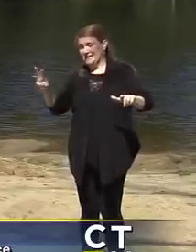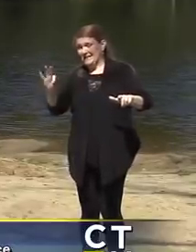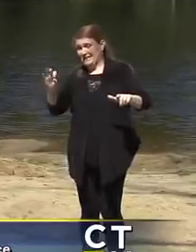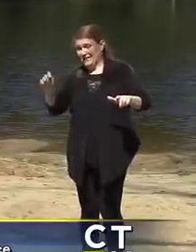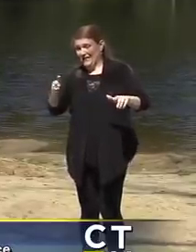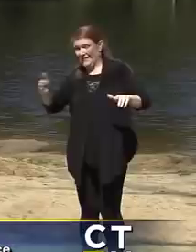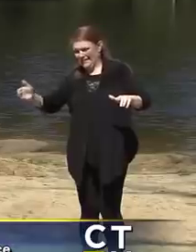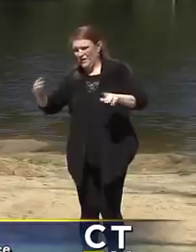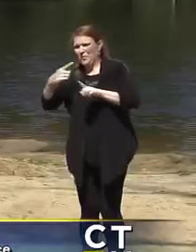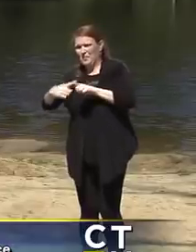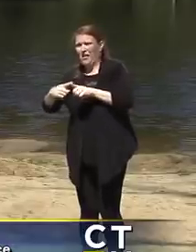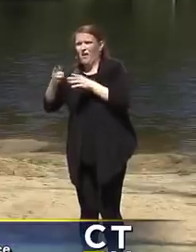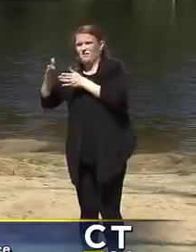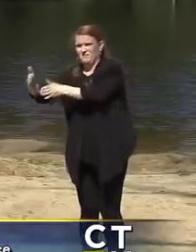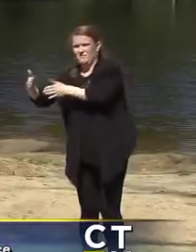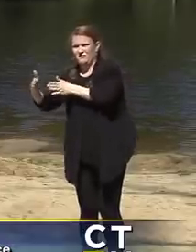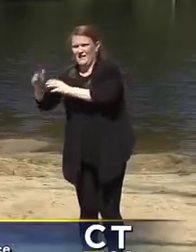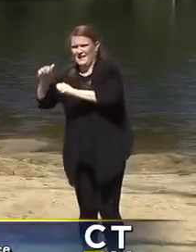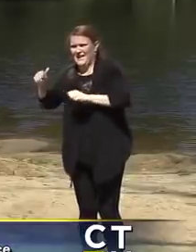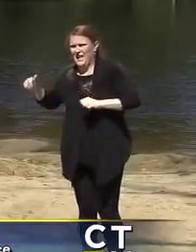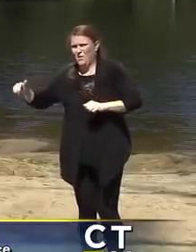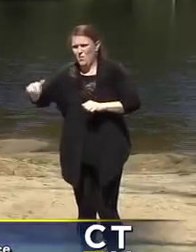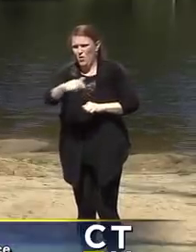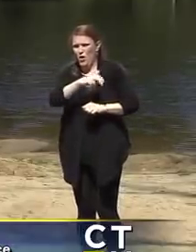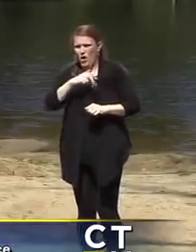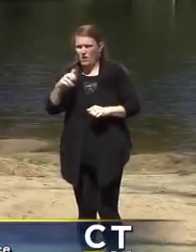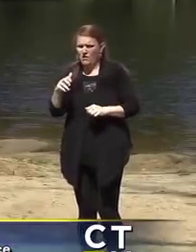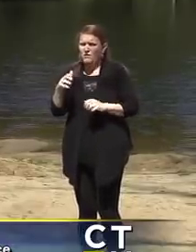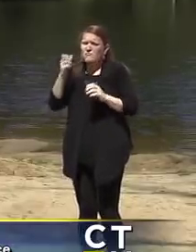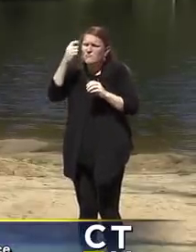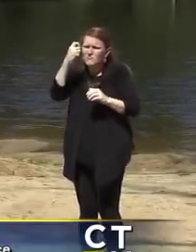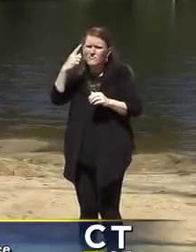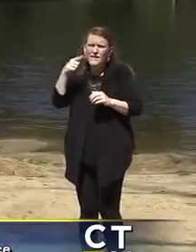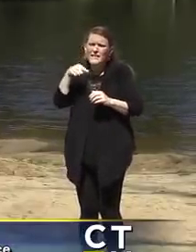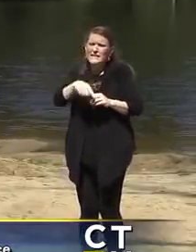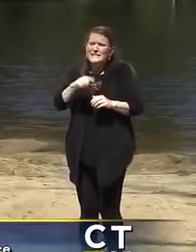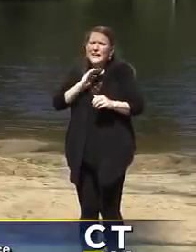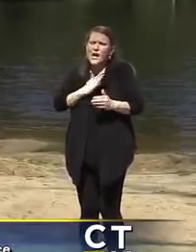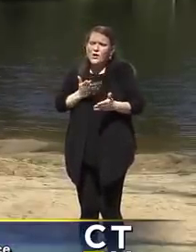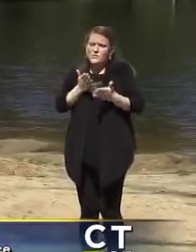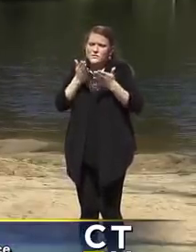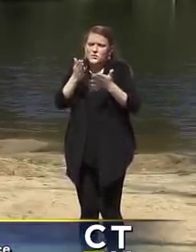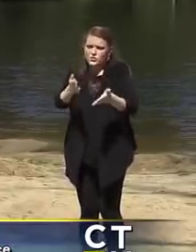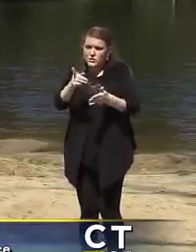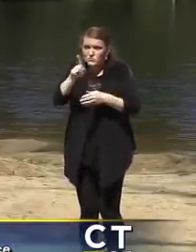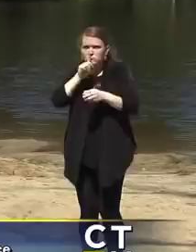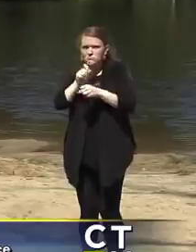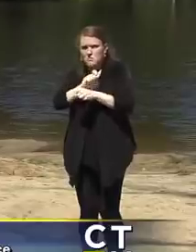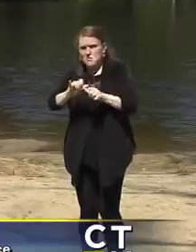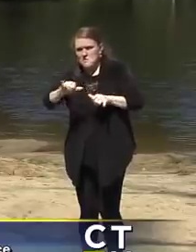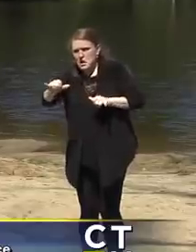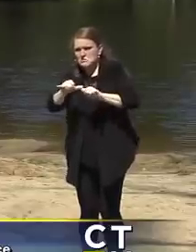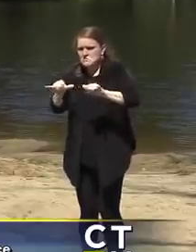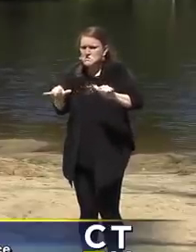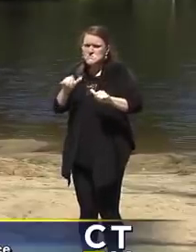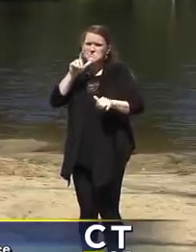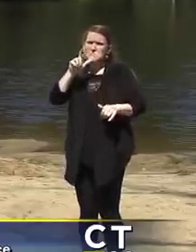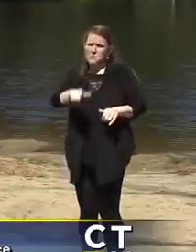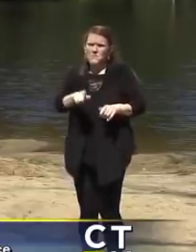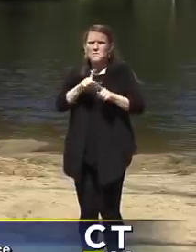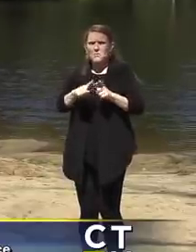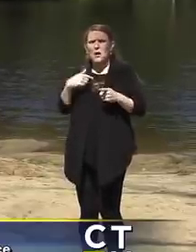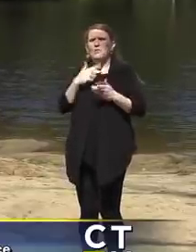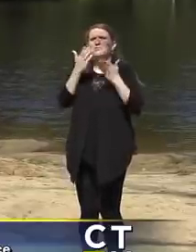between. Again, this is just a rule of thumb. It's a guideline to help people think about, as they set up for the day, how to maintain